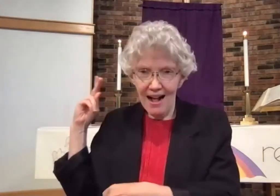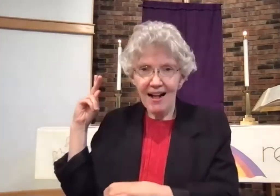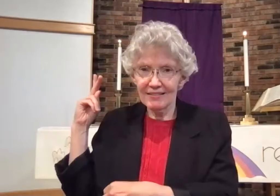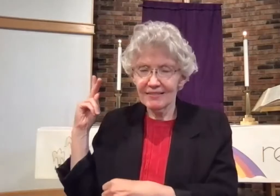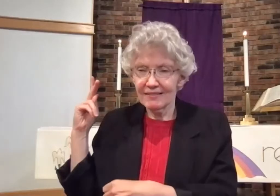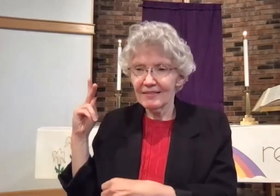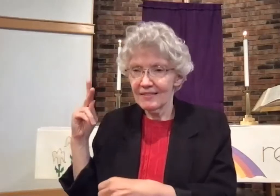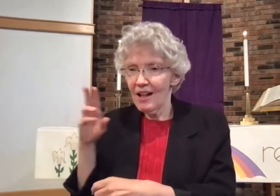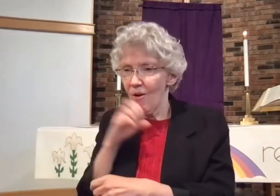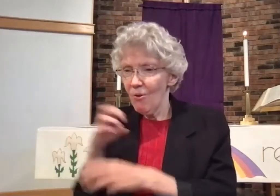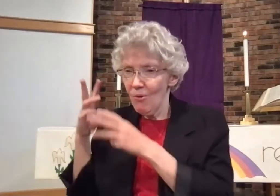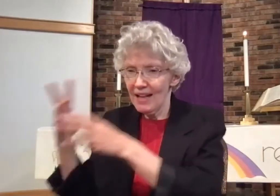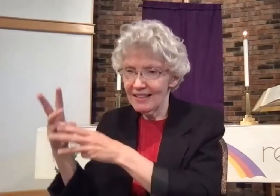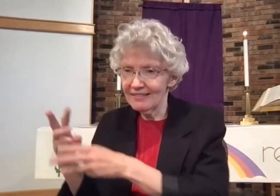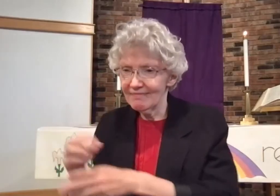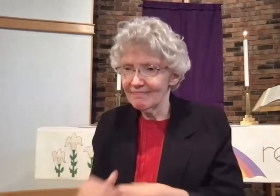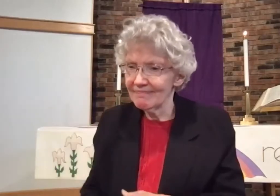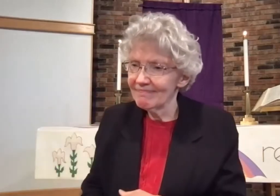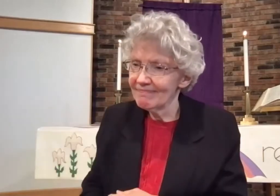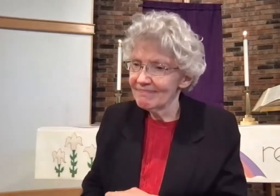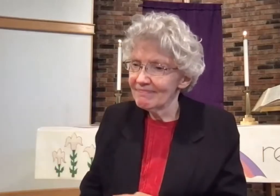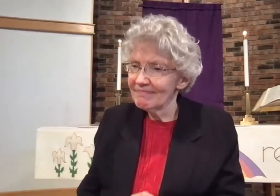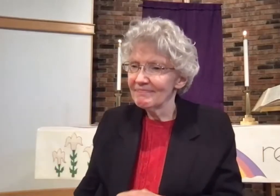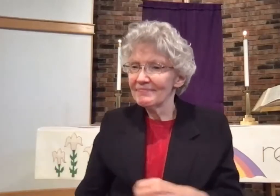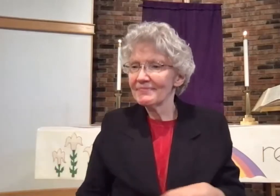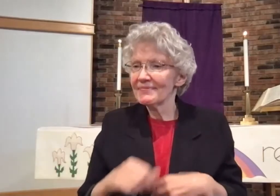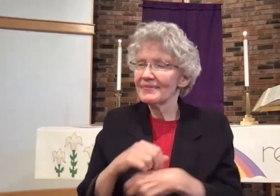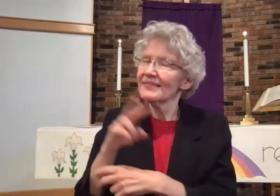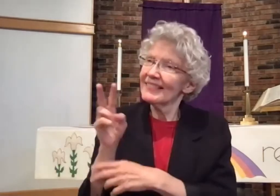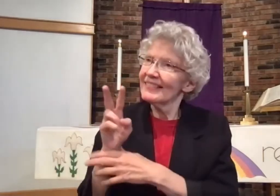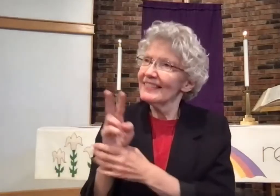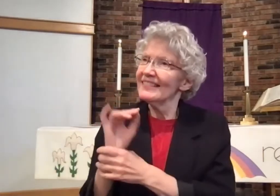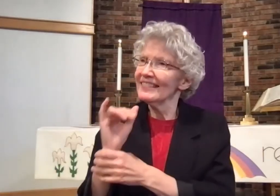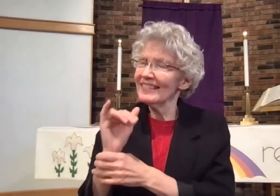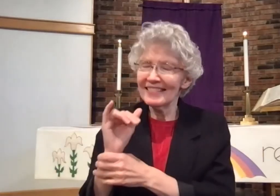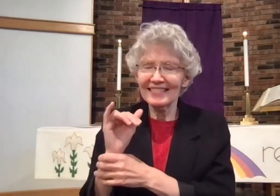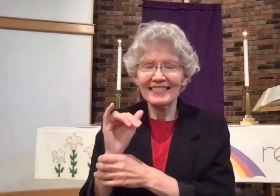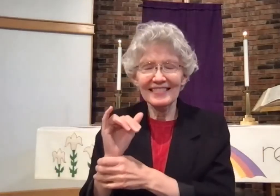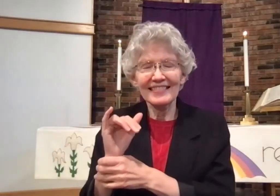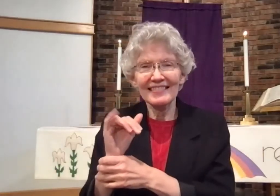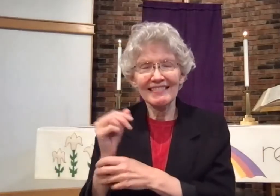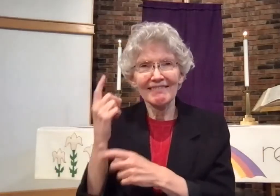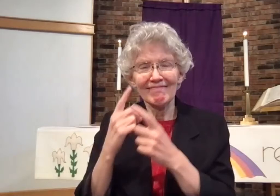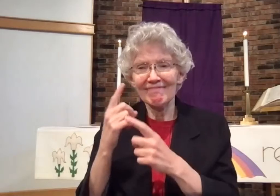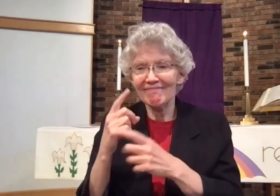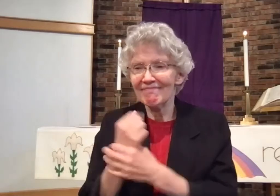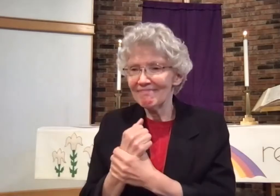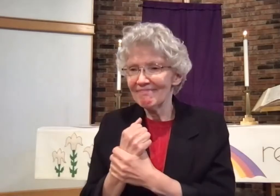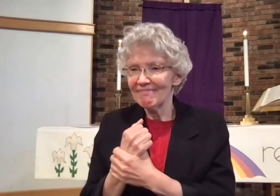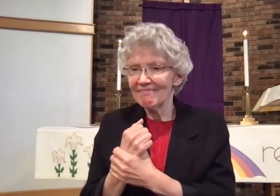And so the women in Afghanistan are worried. They're afraid that life is going to return to how it was before the US troops arrived.